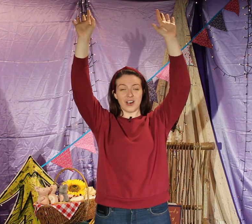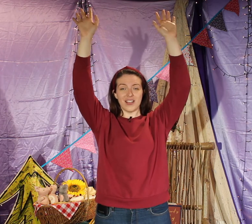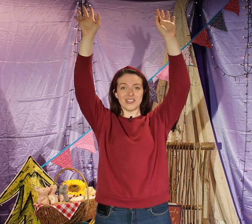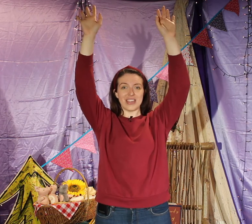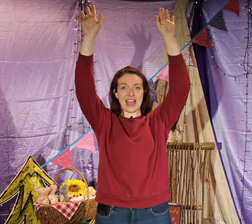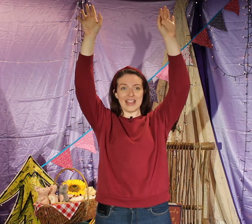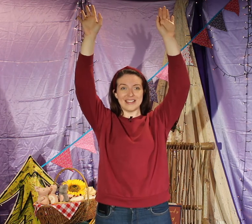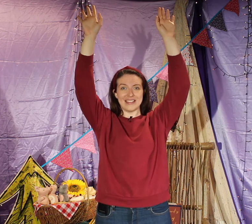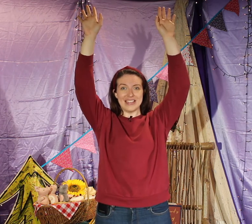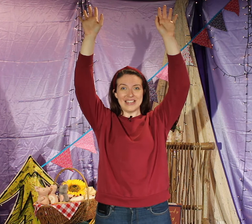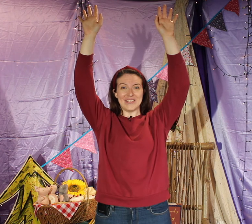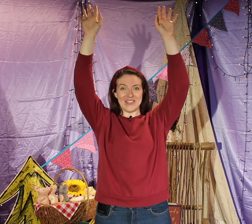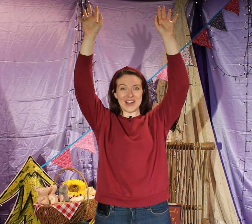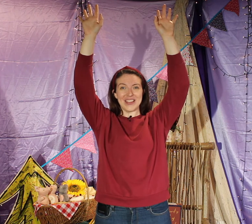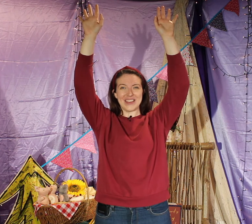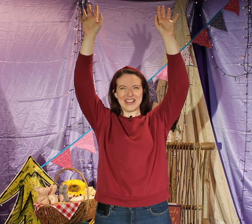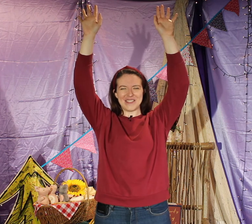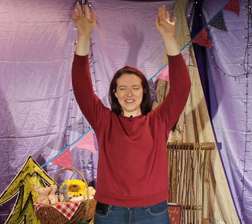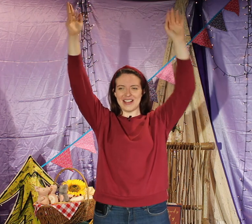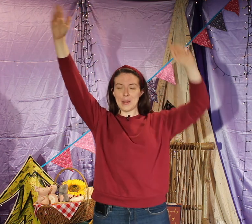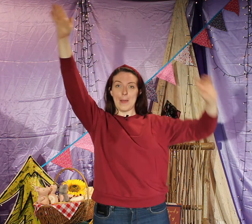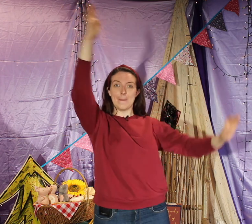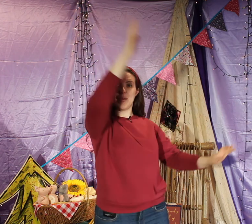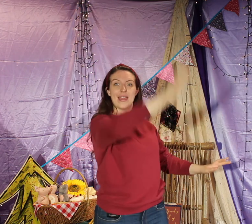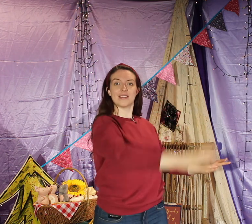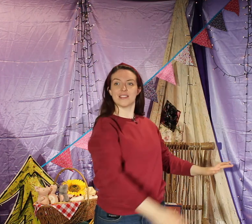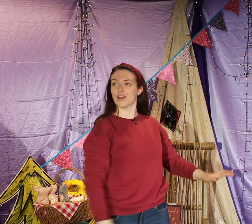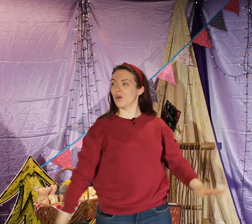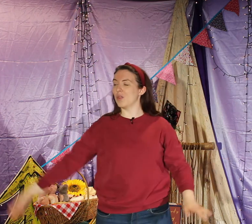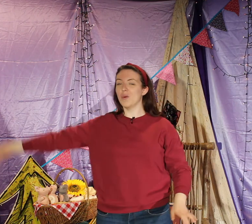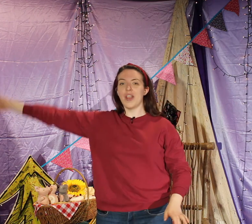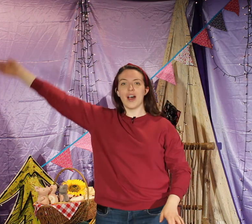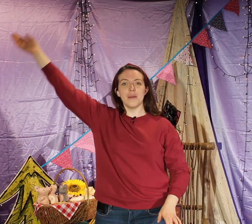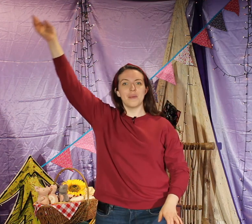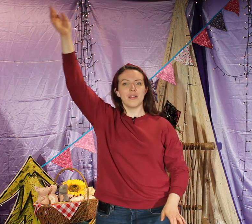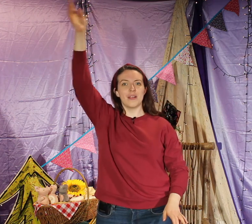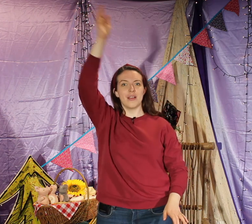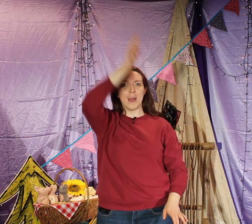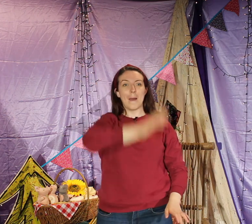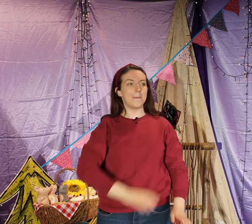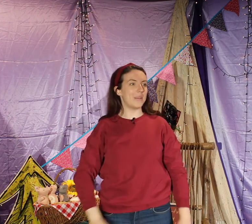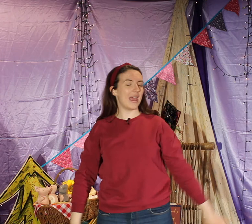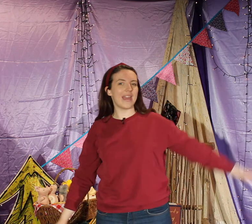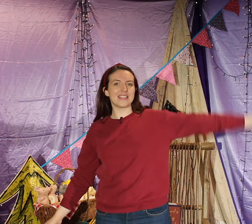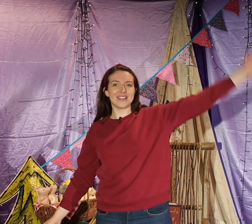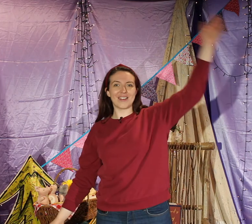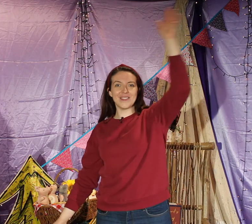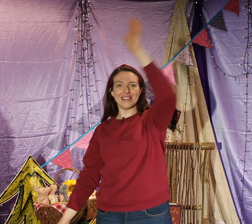tall as you can. Very good, everyone. Big circle with one arm. Big circle with the